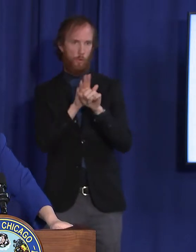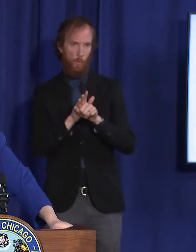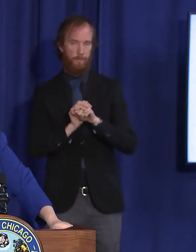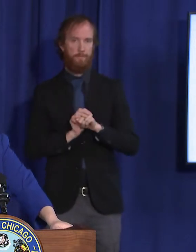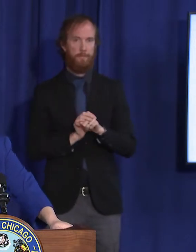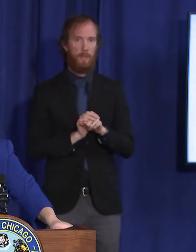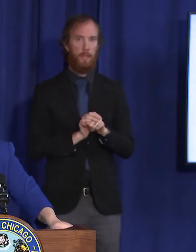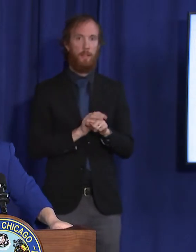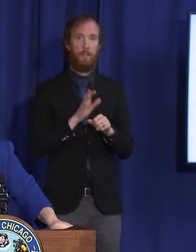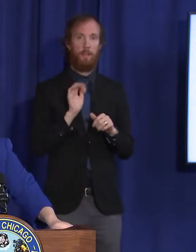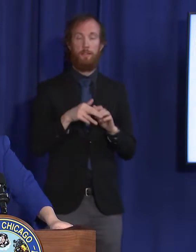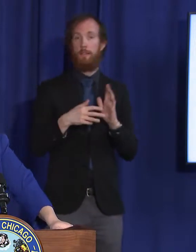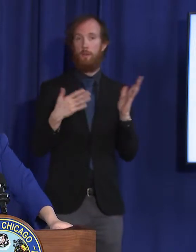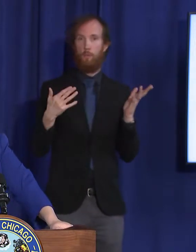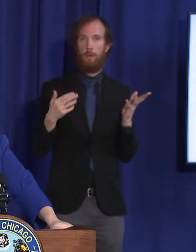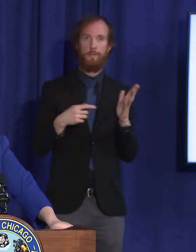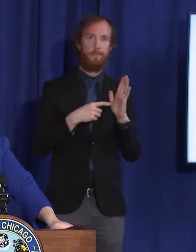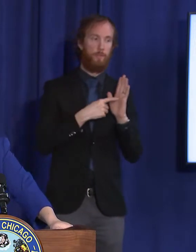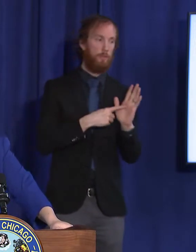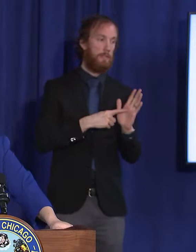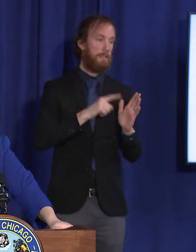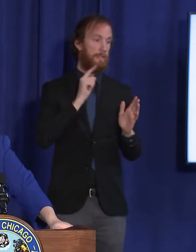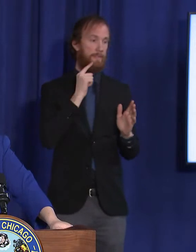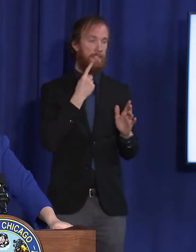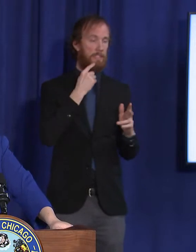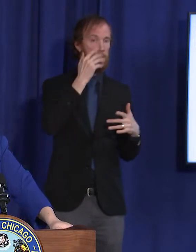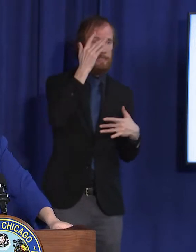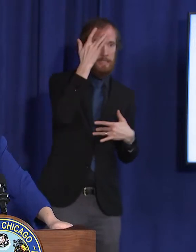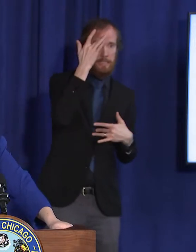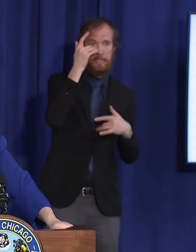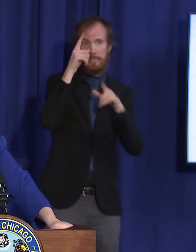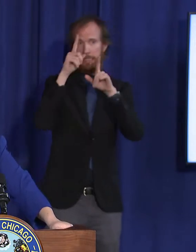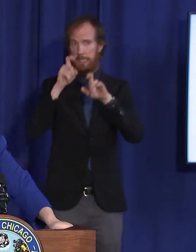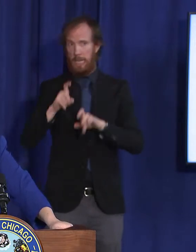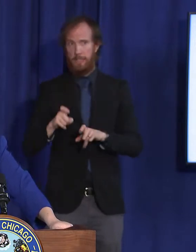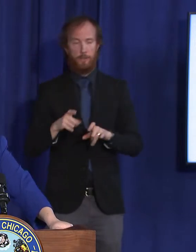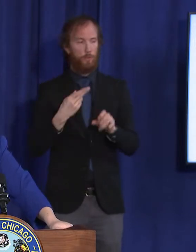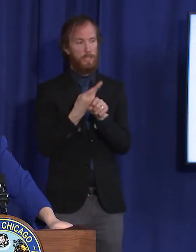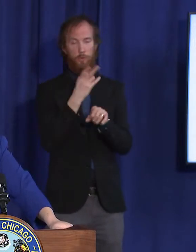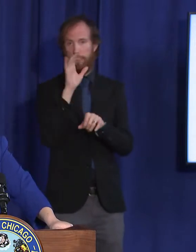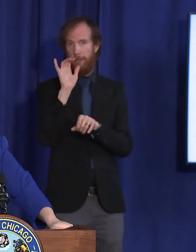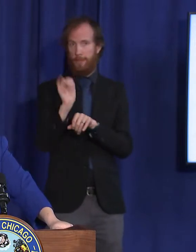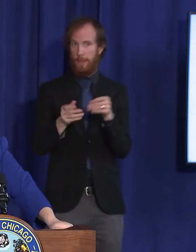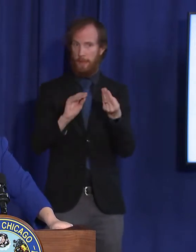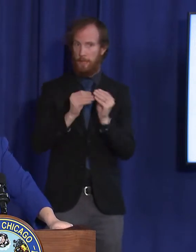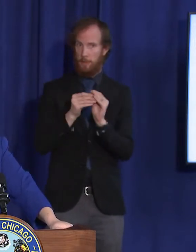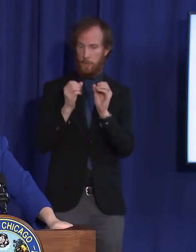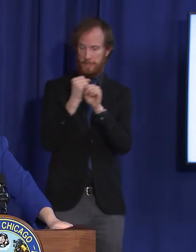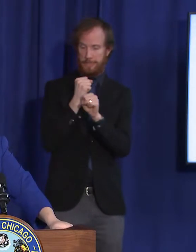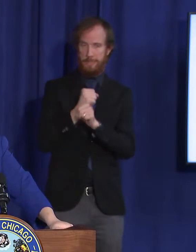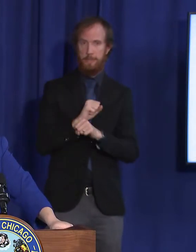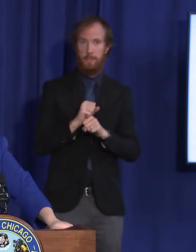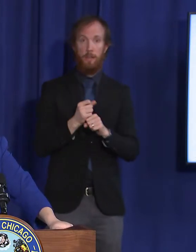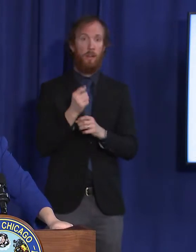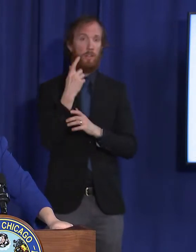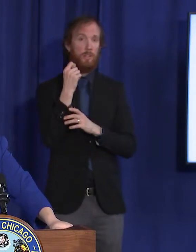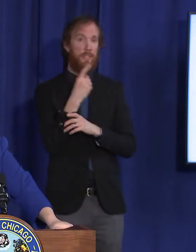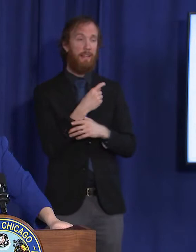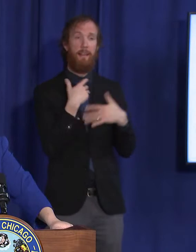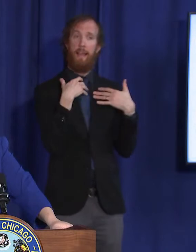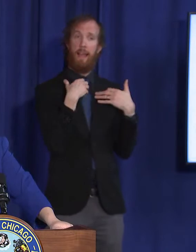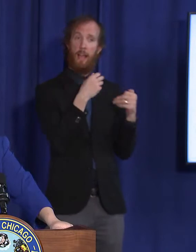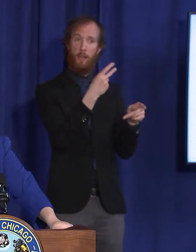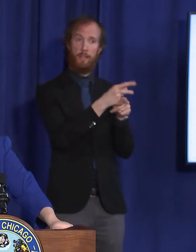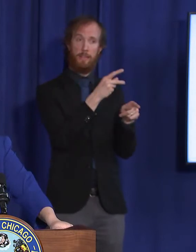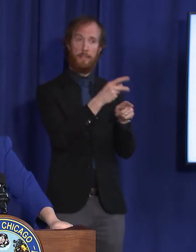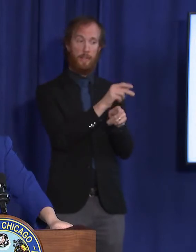of both severe illness, people who may not have tests, et cetera. We also have been there is a lot of testing that happens in healthcare settings. So we